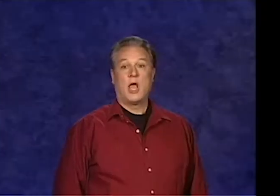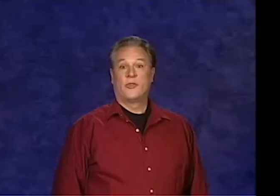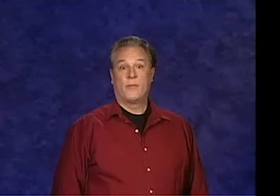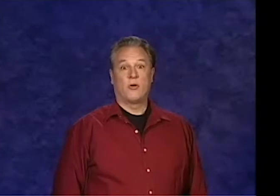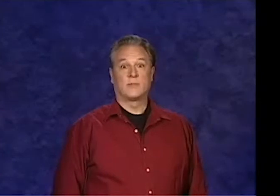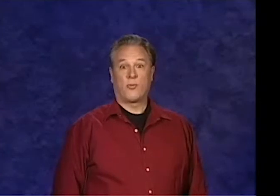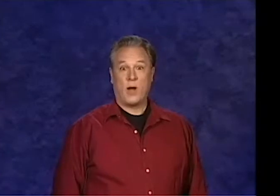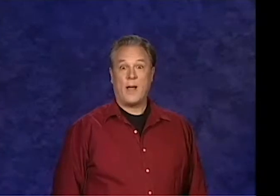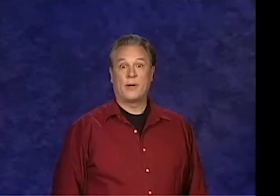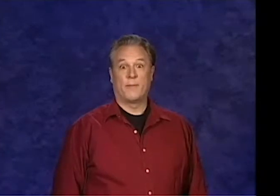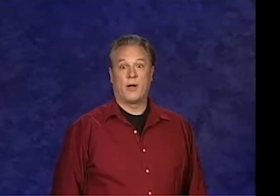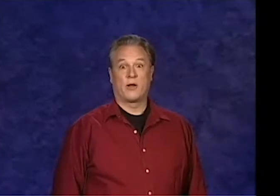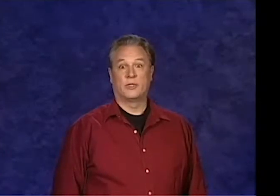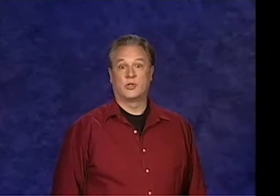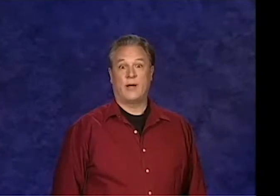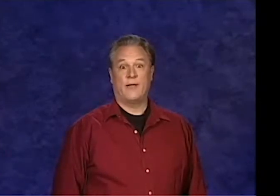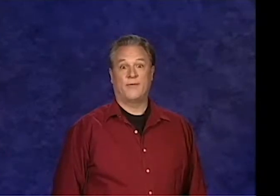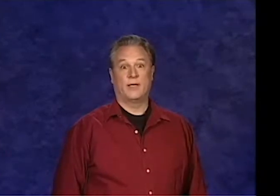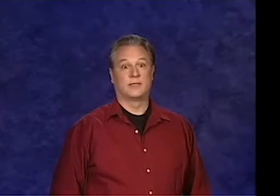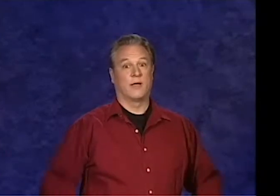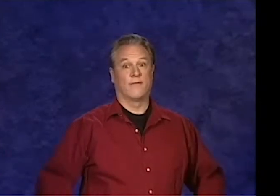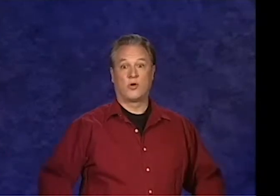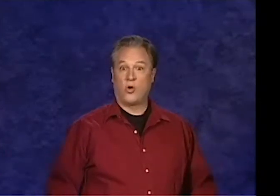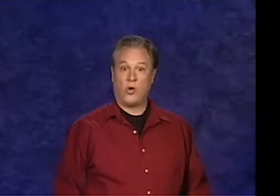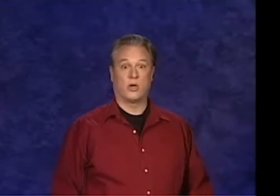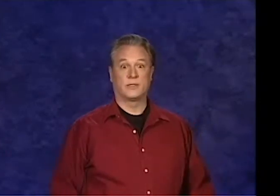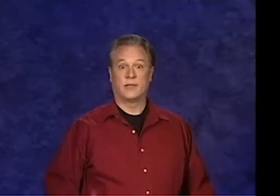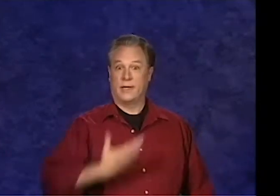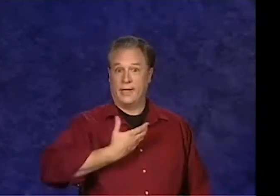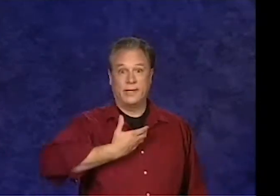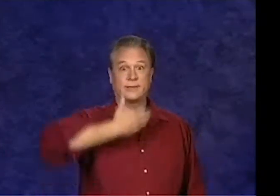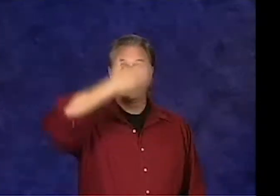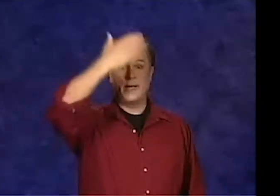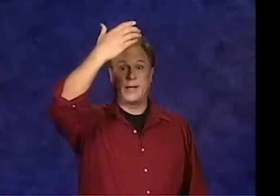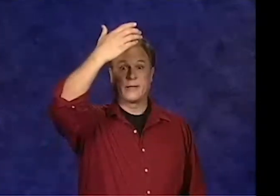The most prominent part of the giraffe is, of course, its neck.